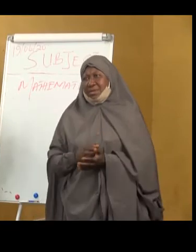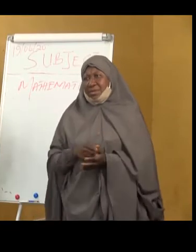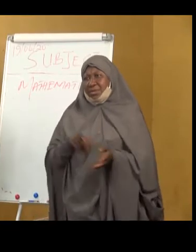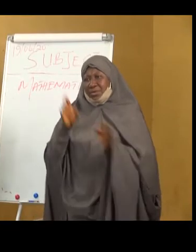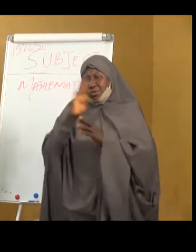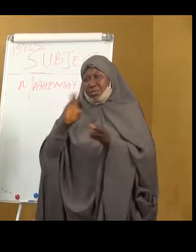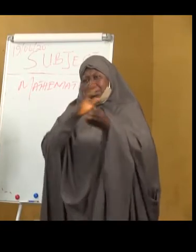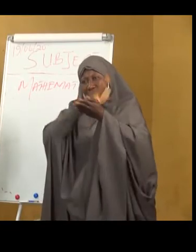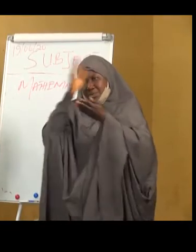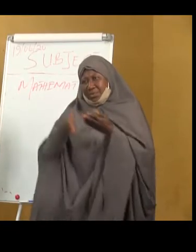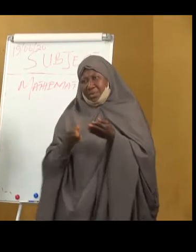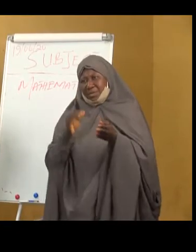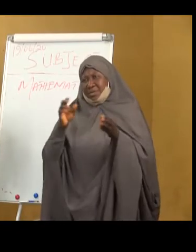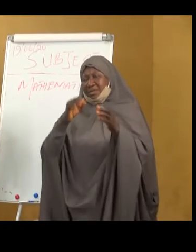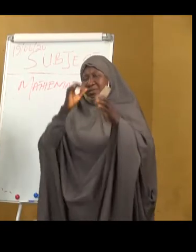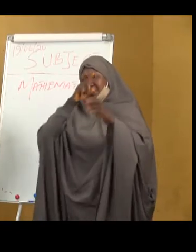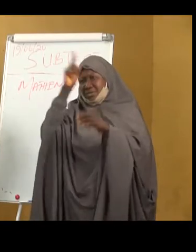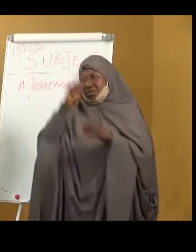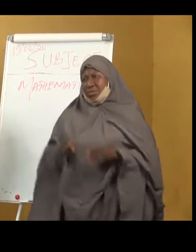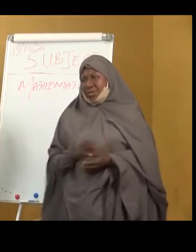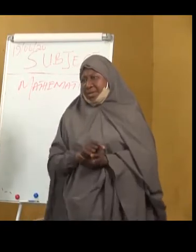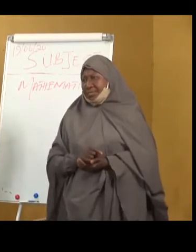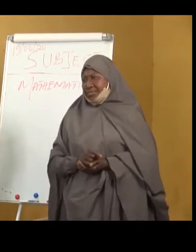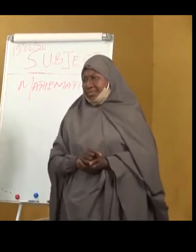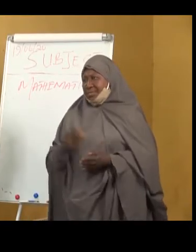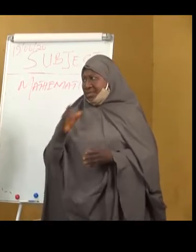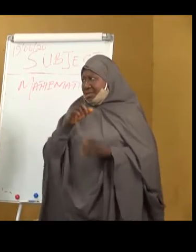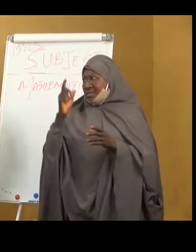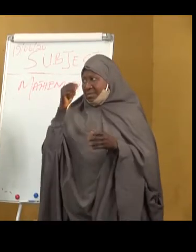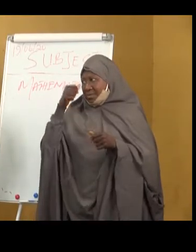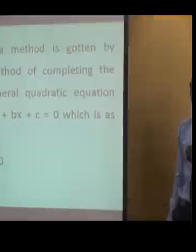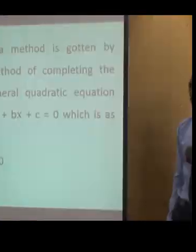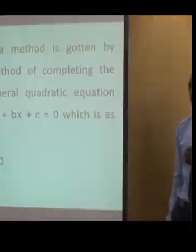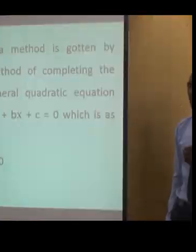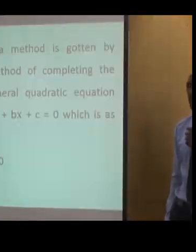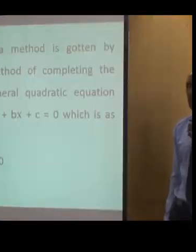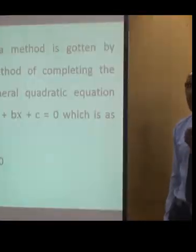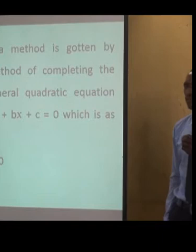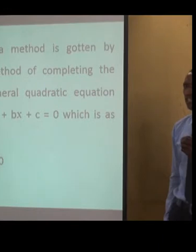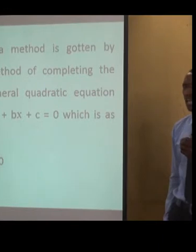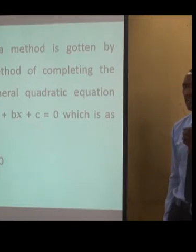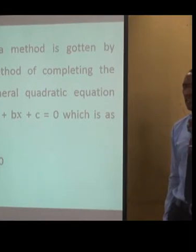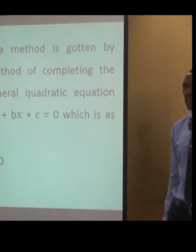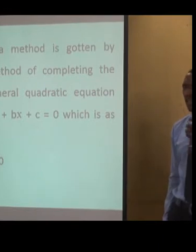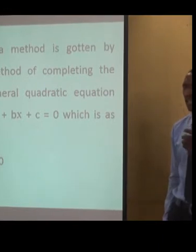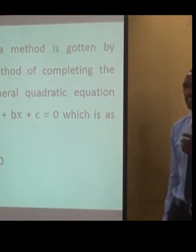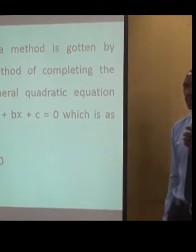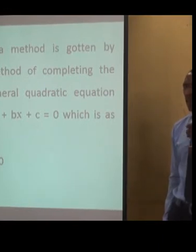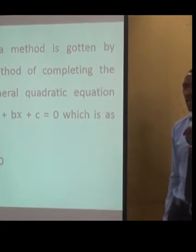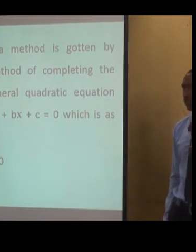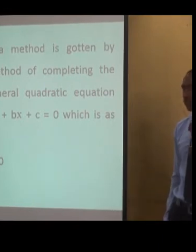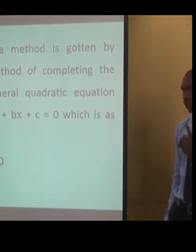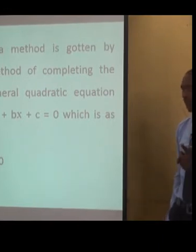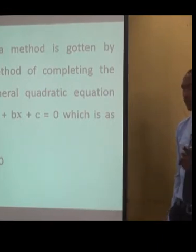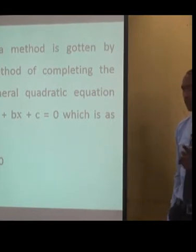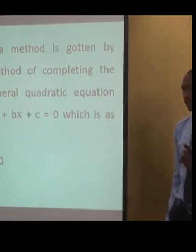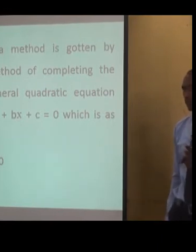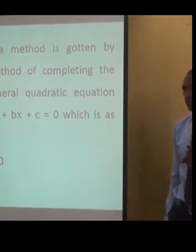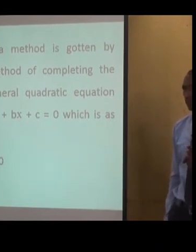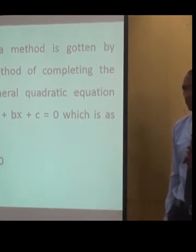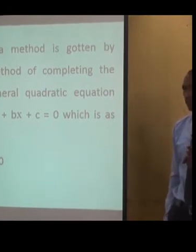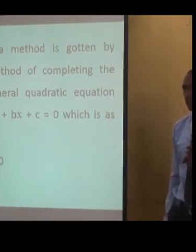completing the square. One of them I said, make sure the coefficient of x squared is 1.